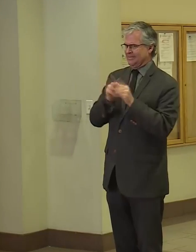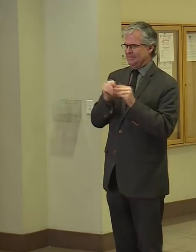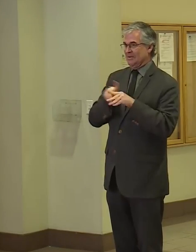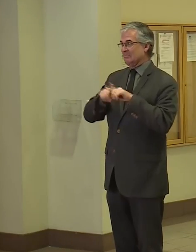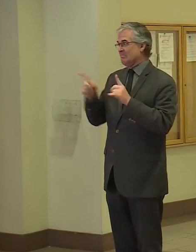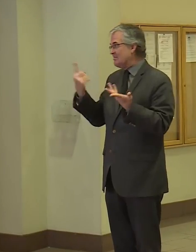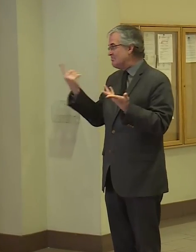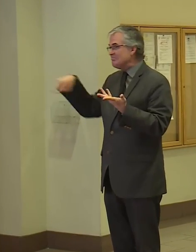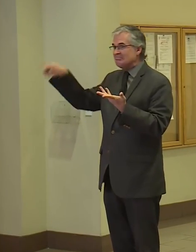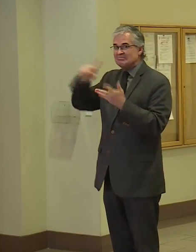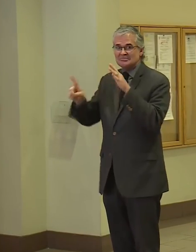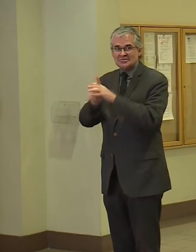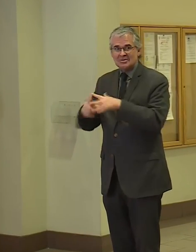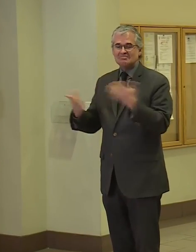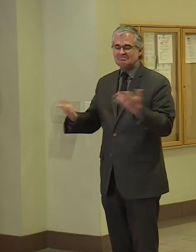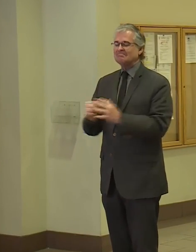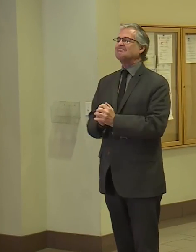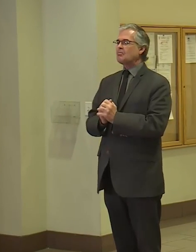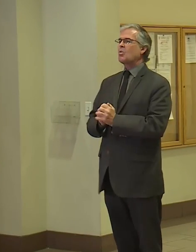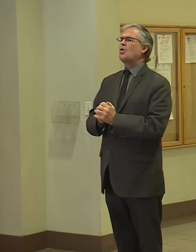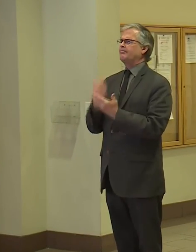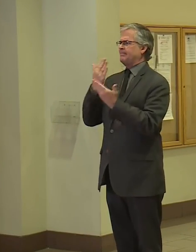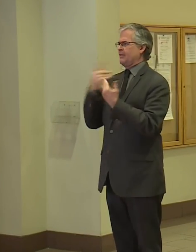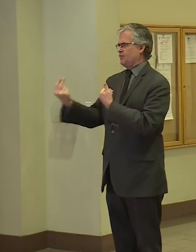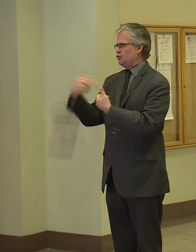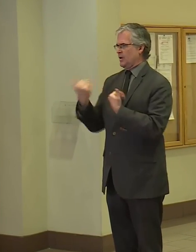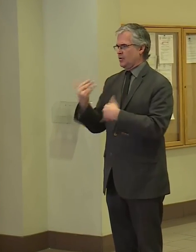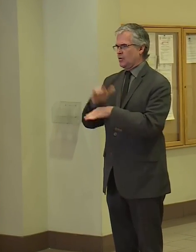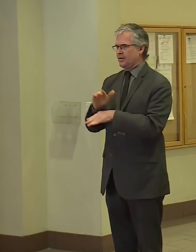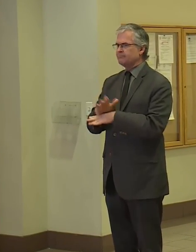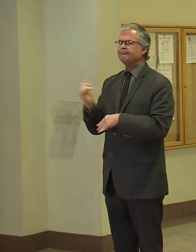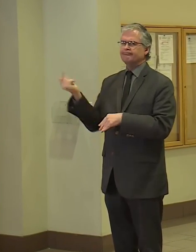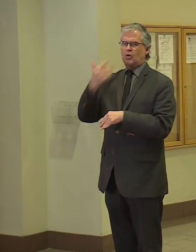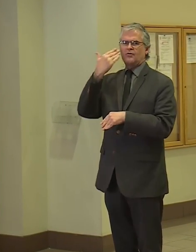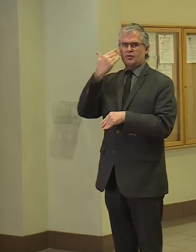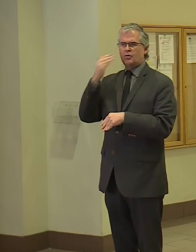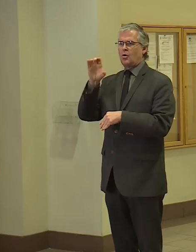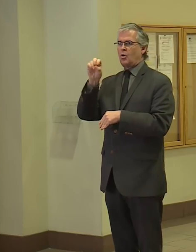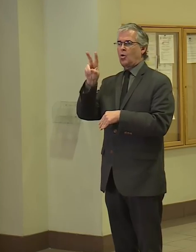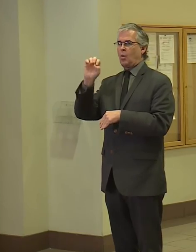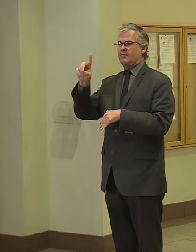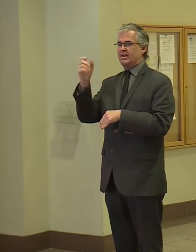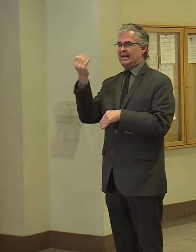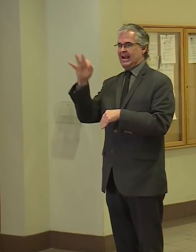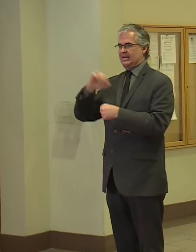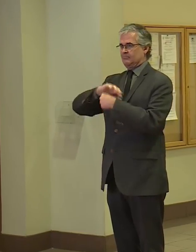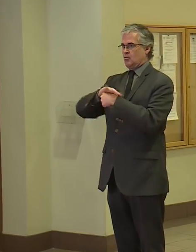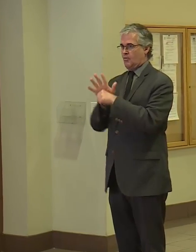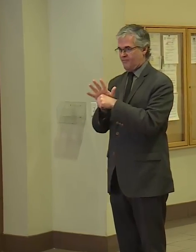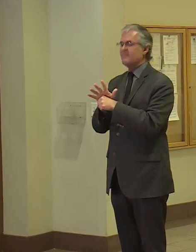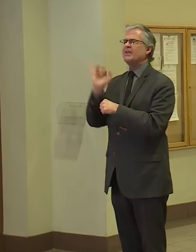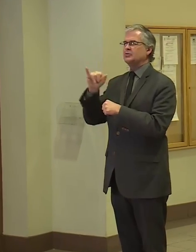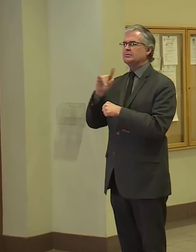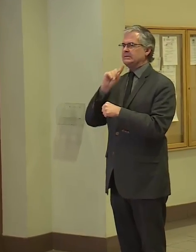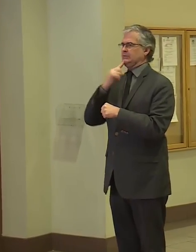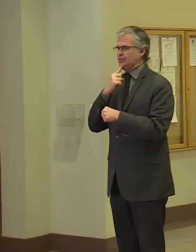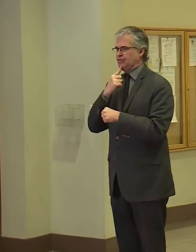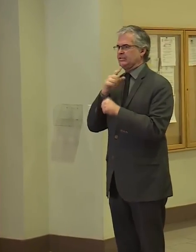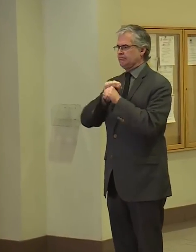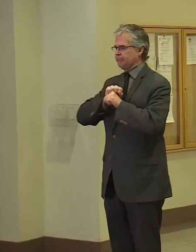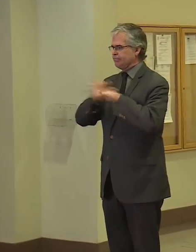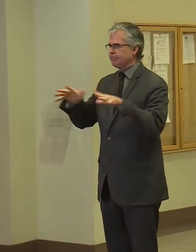for being here with us this afternoon you're all aware of the gravity of the Cova 19 crisis around the world and right